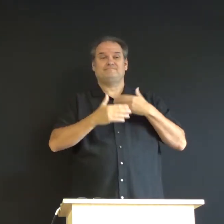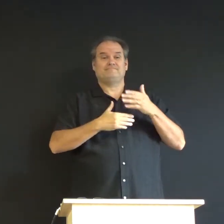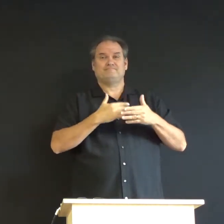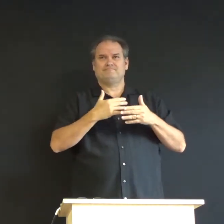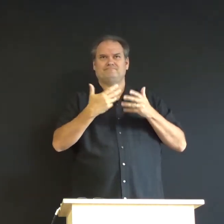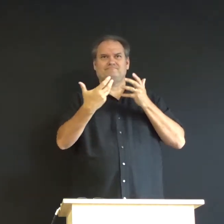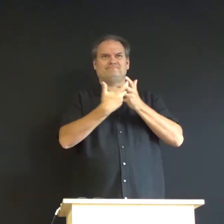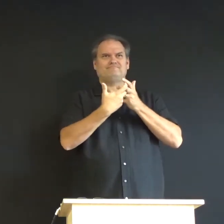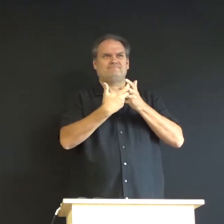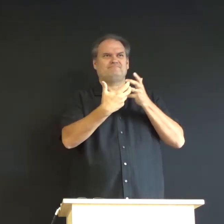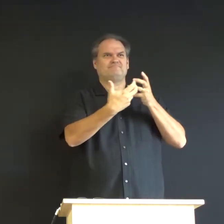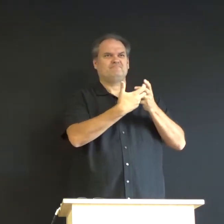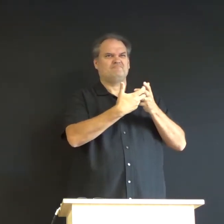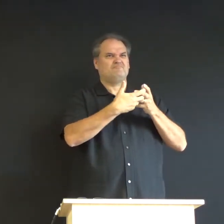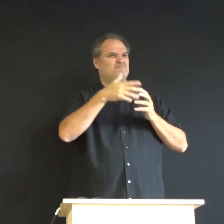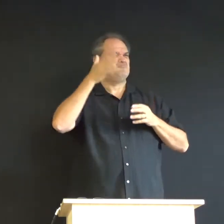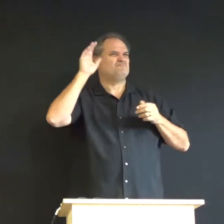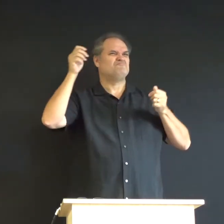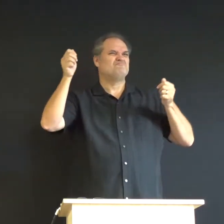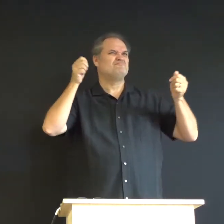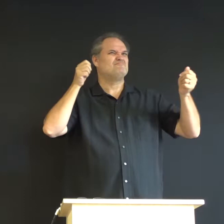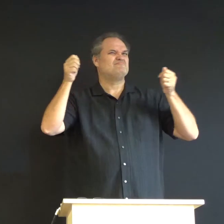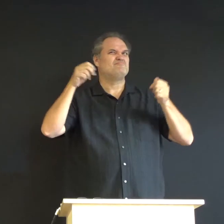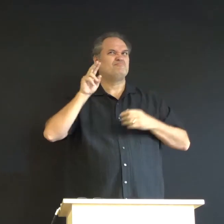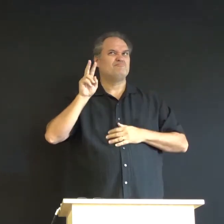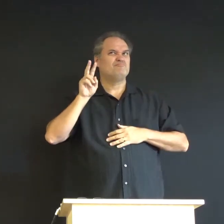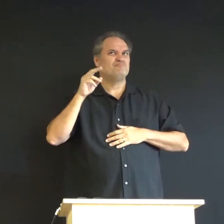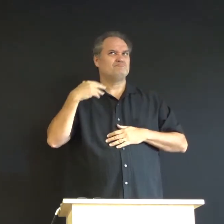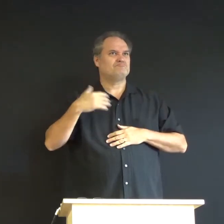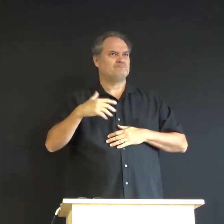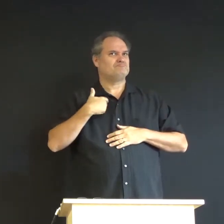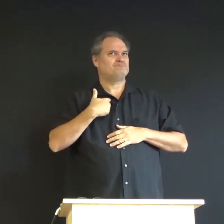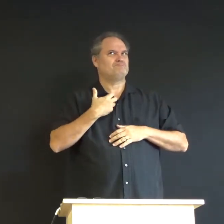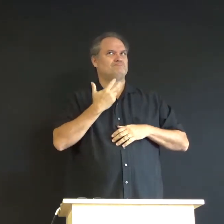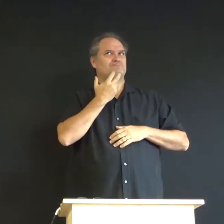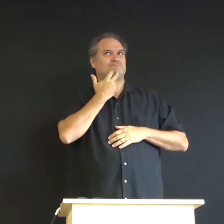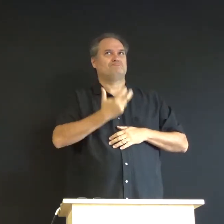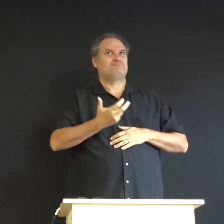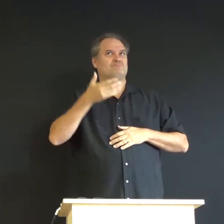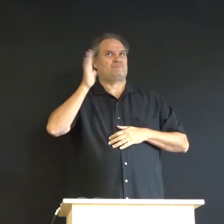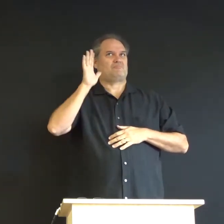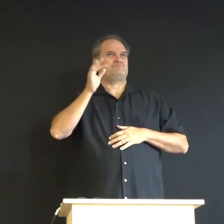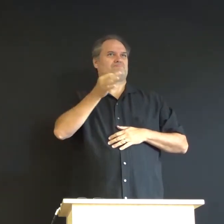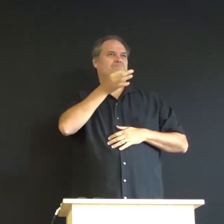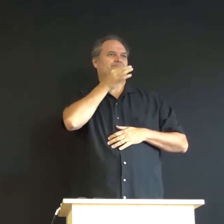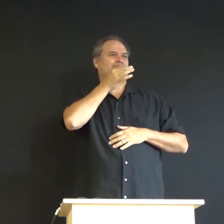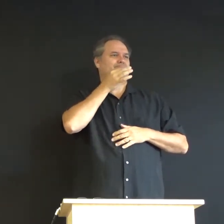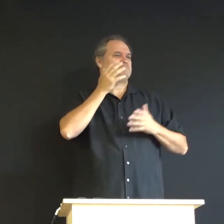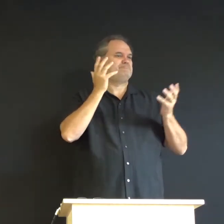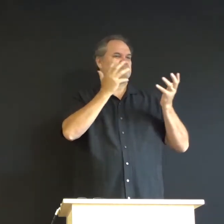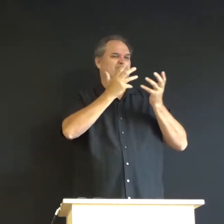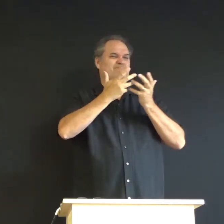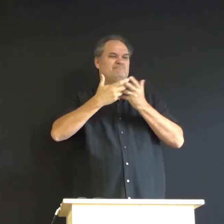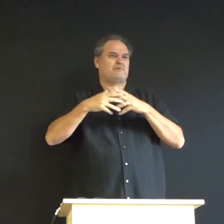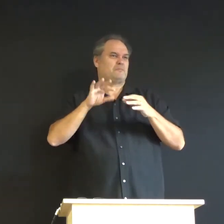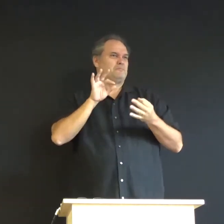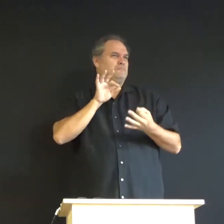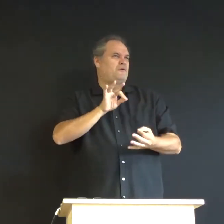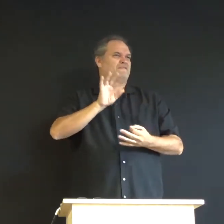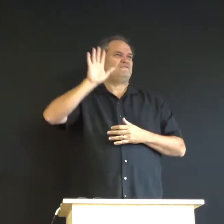Because when people try to pick and choose verses out of context, it changes the meanings of the verses. Instead, I believe that